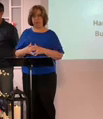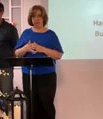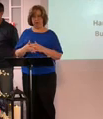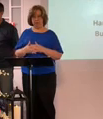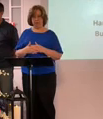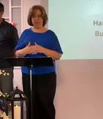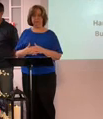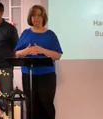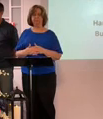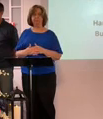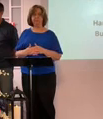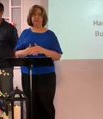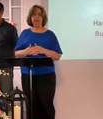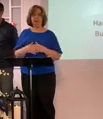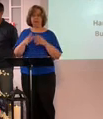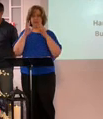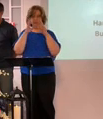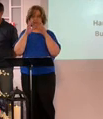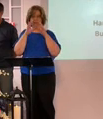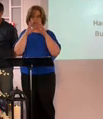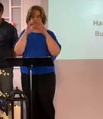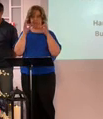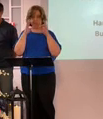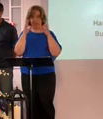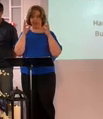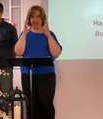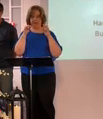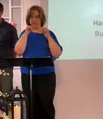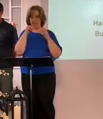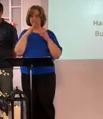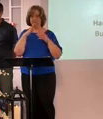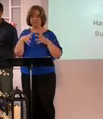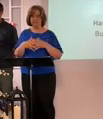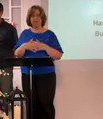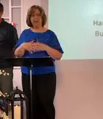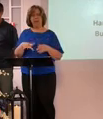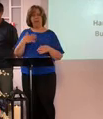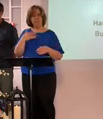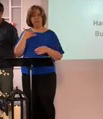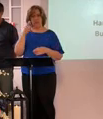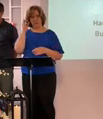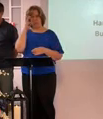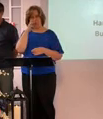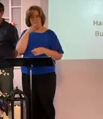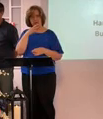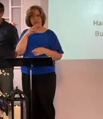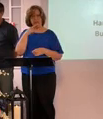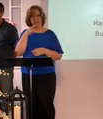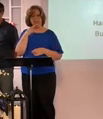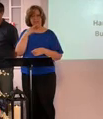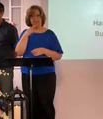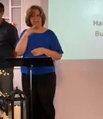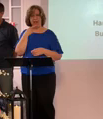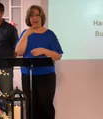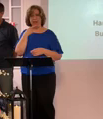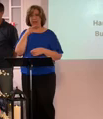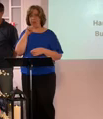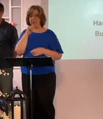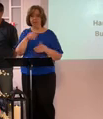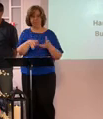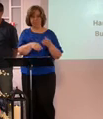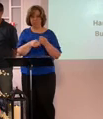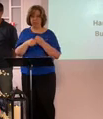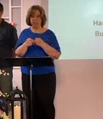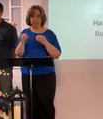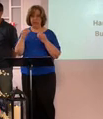So I'm like, I feel weird. So I went upstairs and took a pregnancy test. I called downstairs. I said, I'm not pulling up any more carpet,